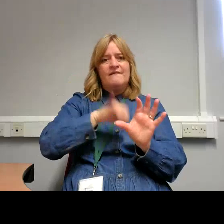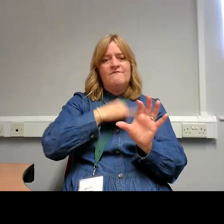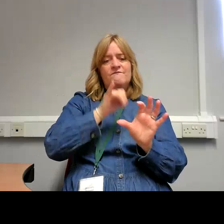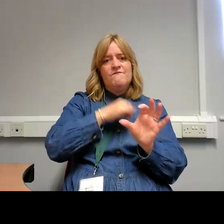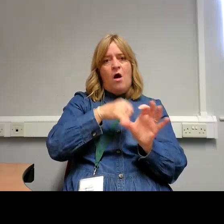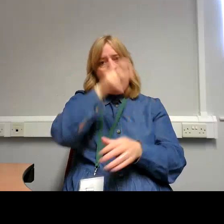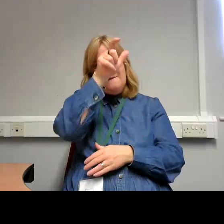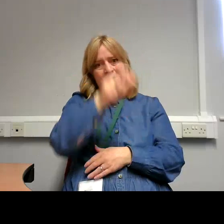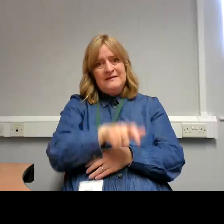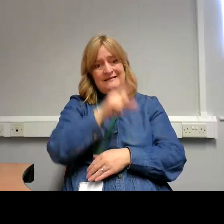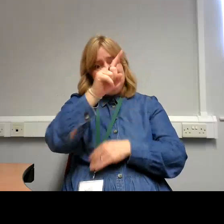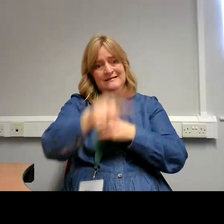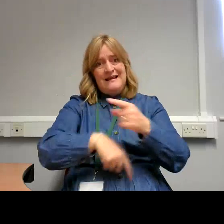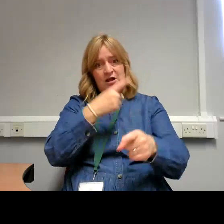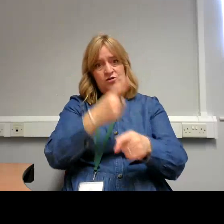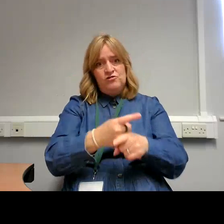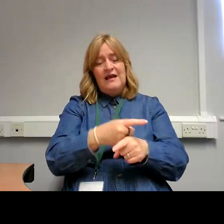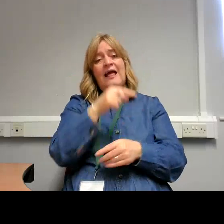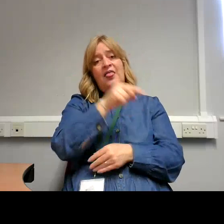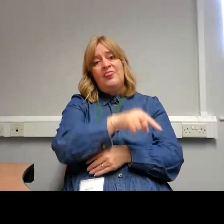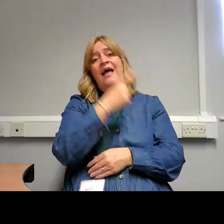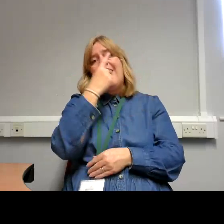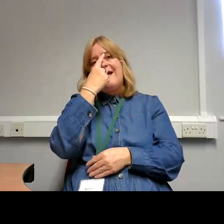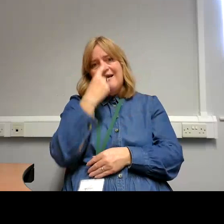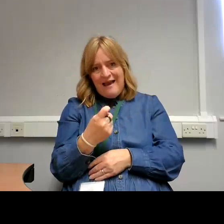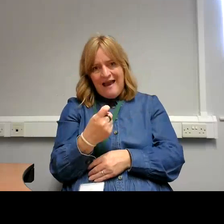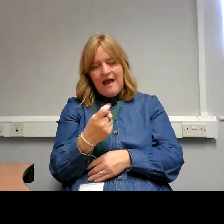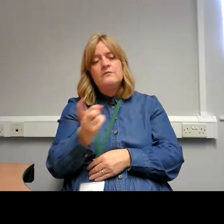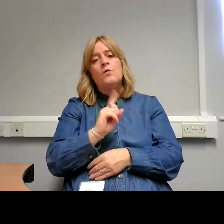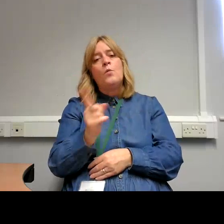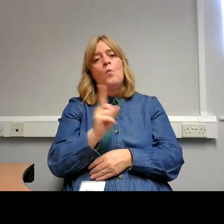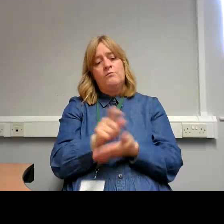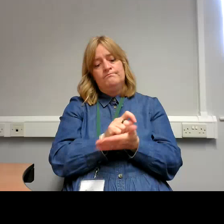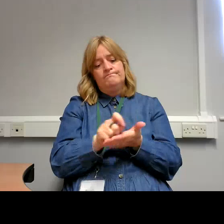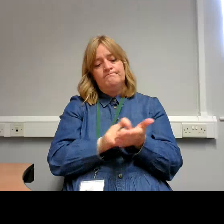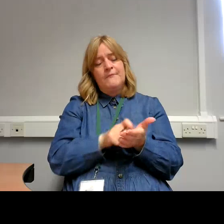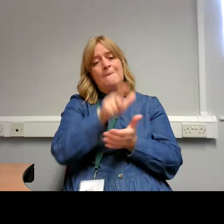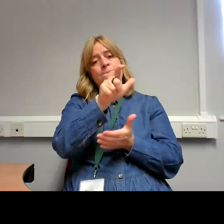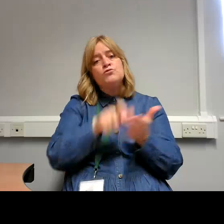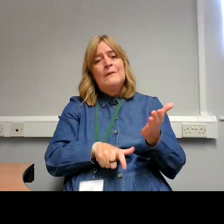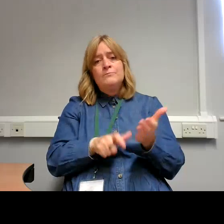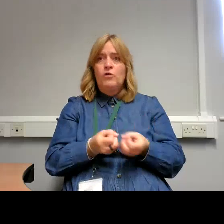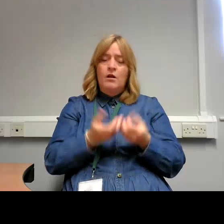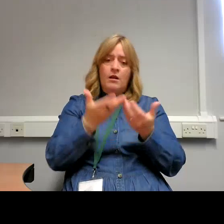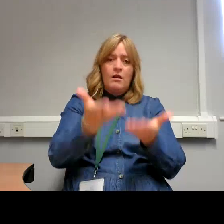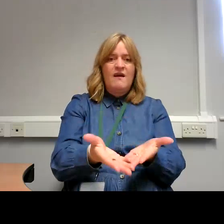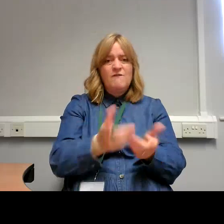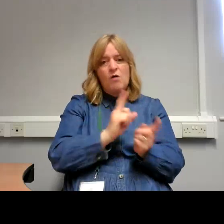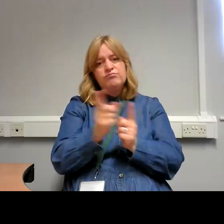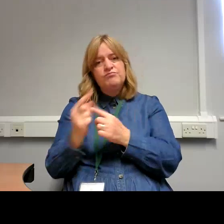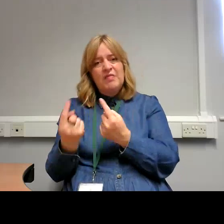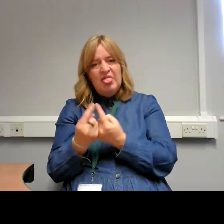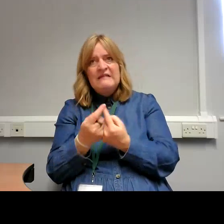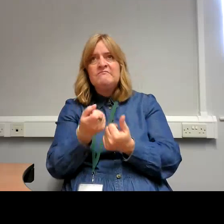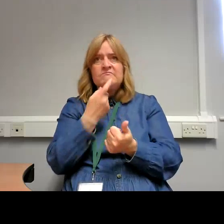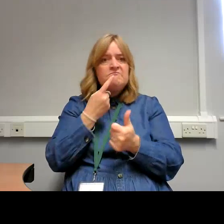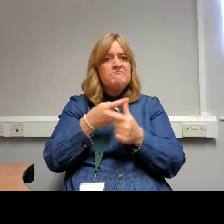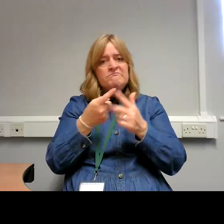to write prescriptions for various things. So what about